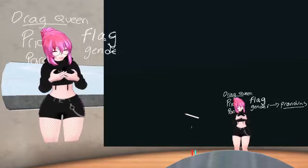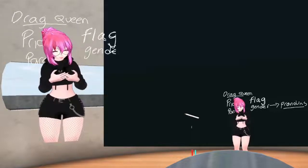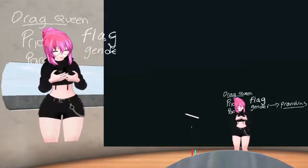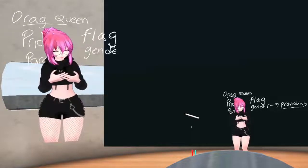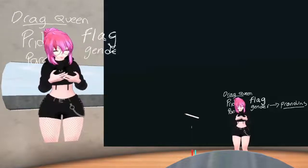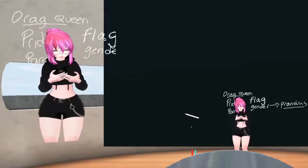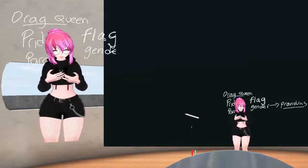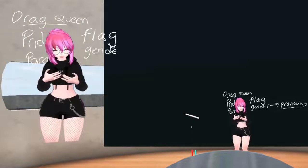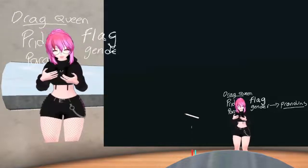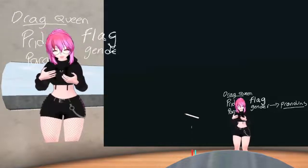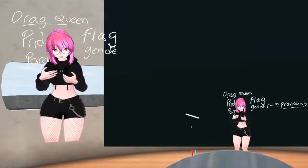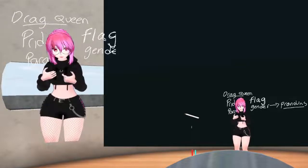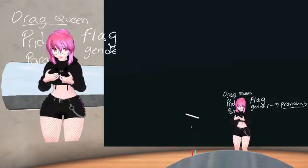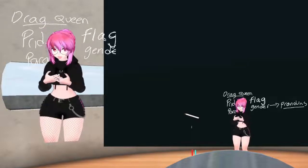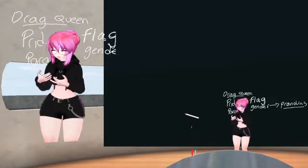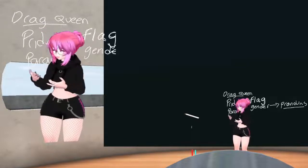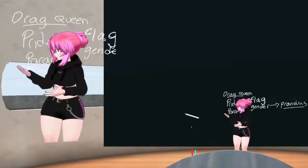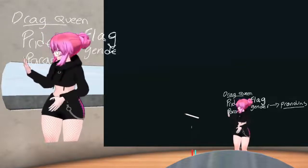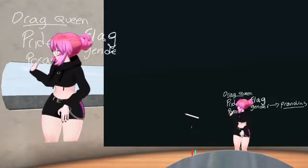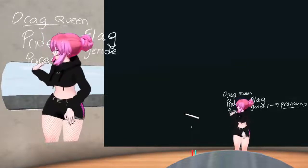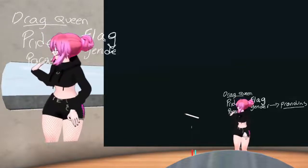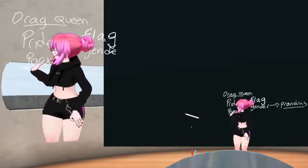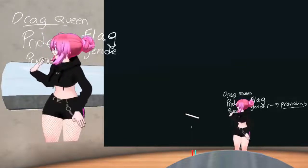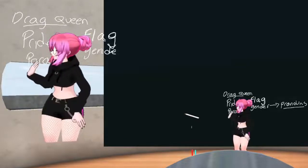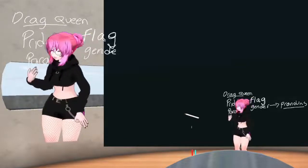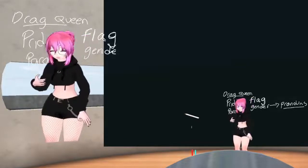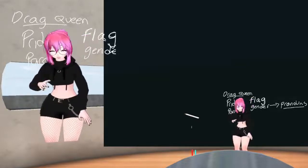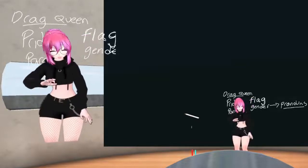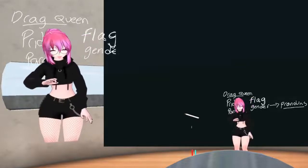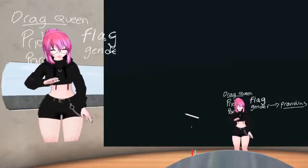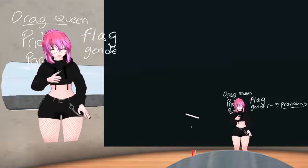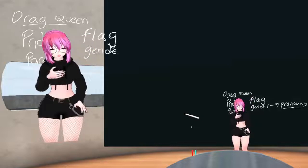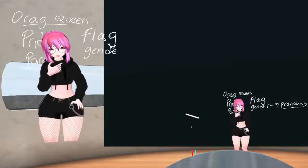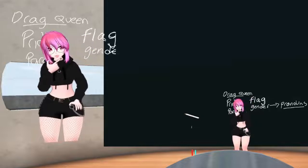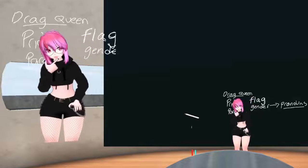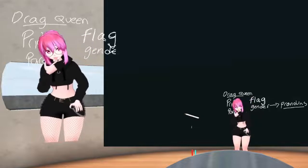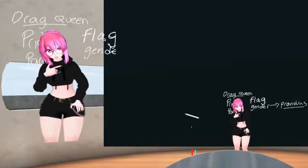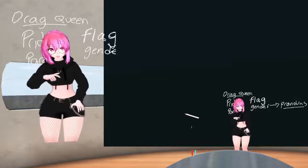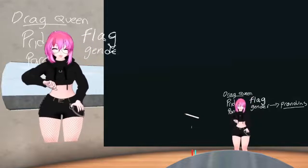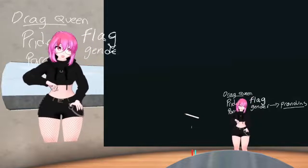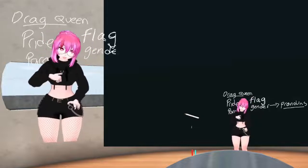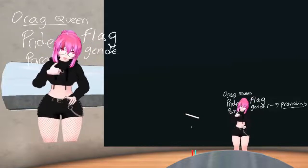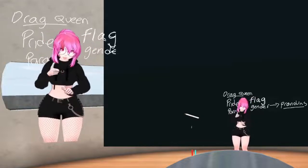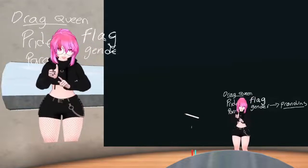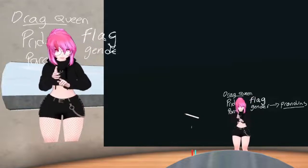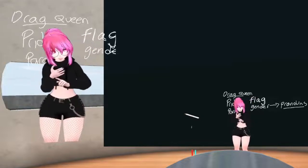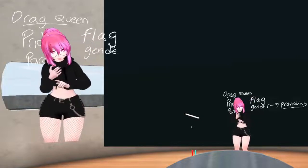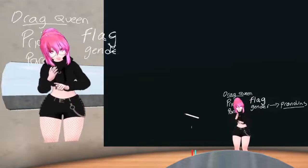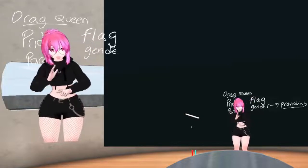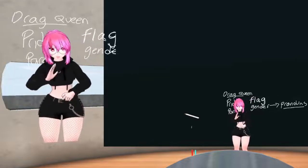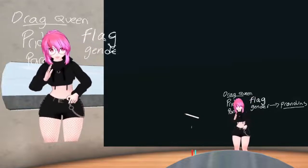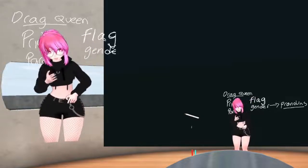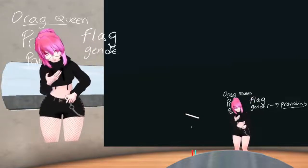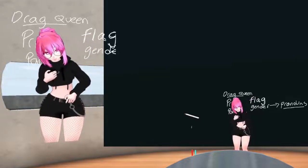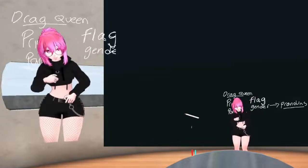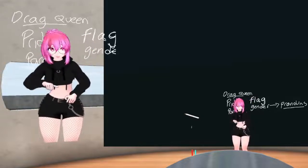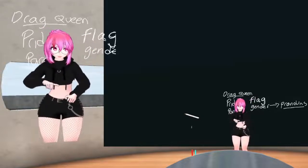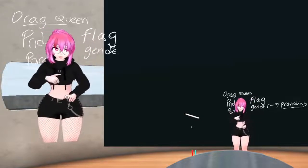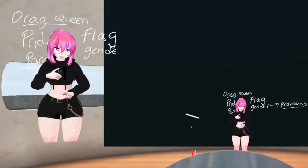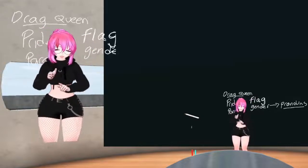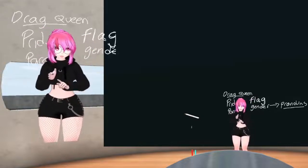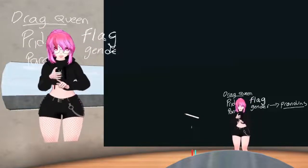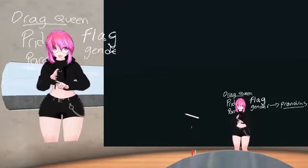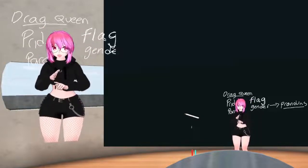use those vocabularies we learned before. So we can say like lesbian pride flag,